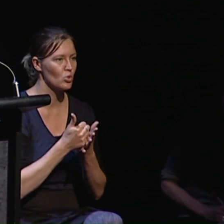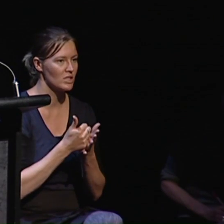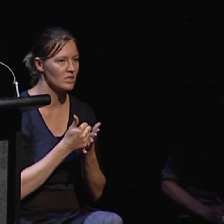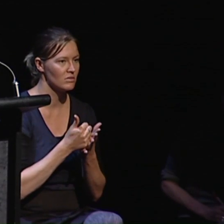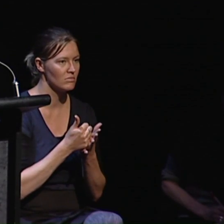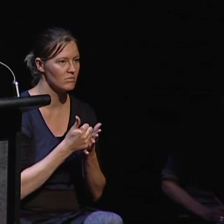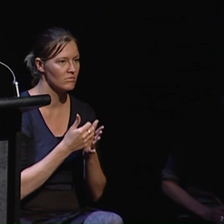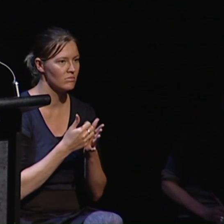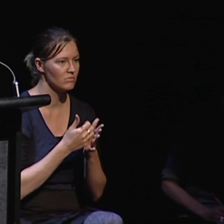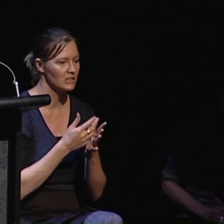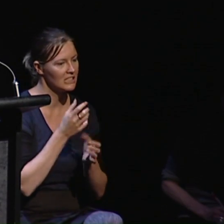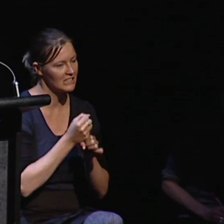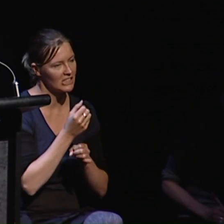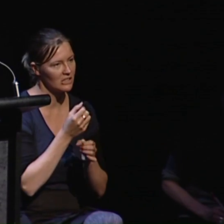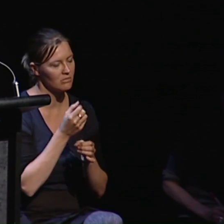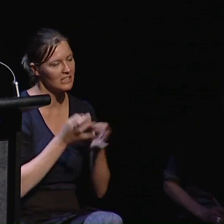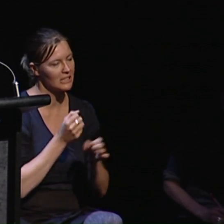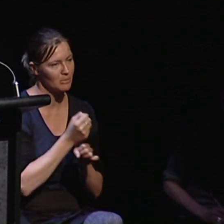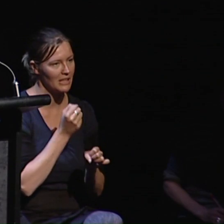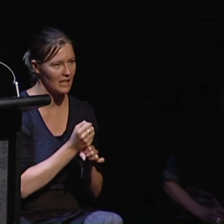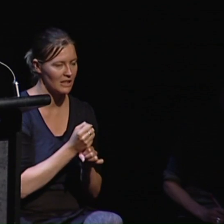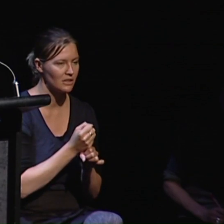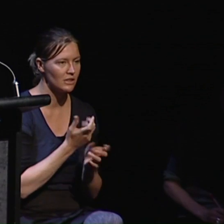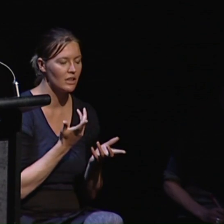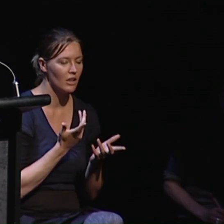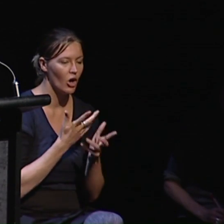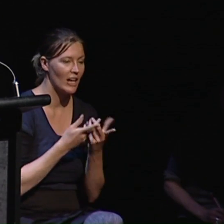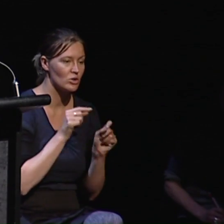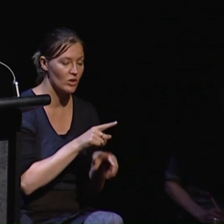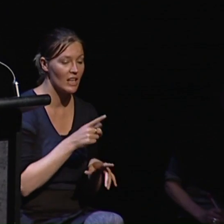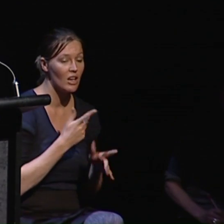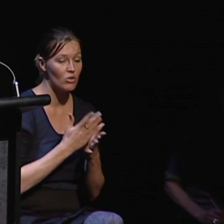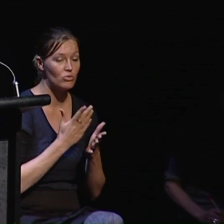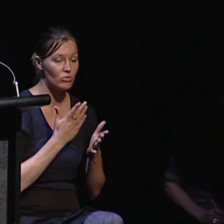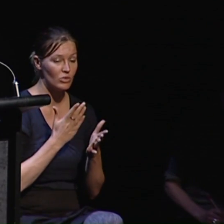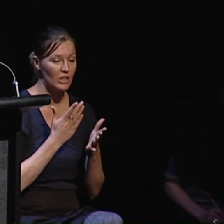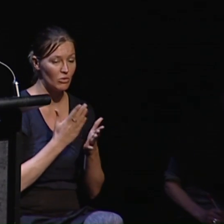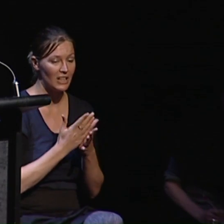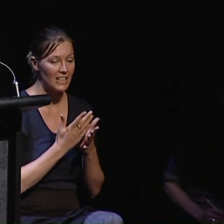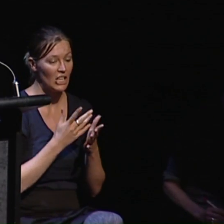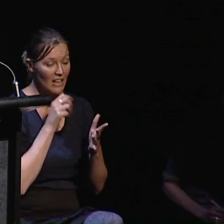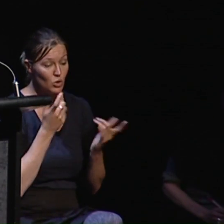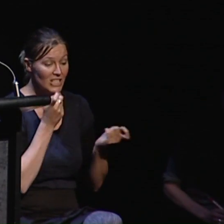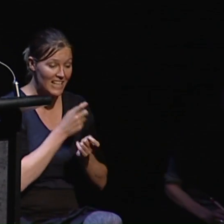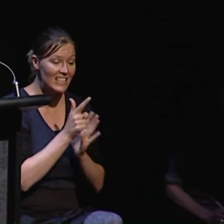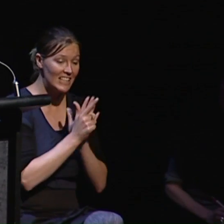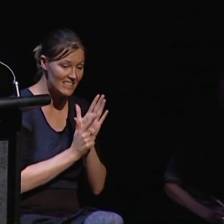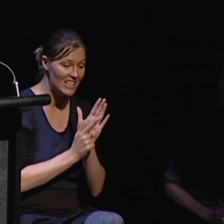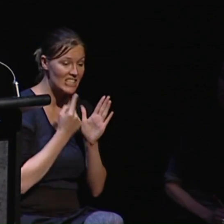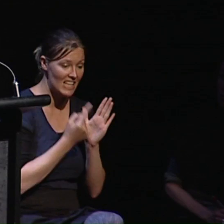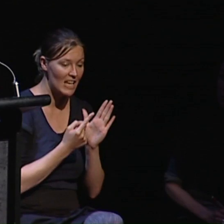of support. And it is a bit of a chicken and egg scenario. Changing the legislation to say we are moving